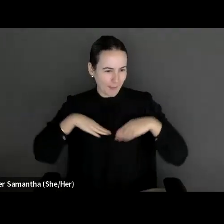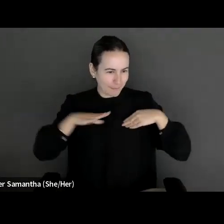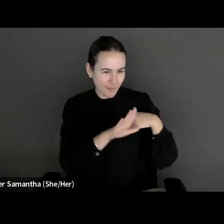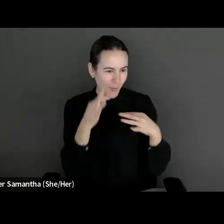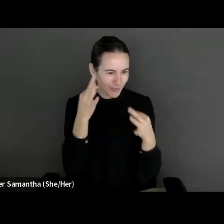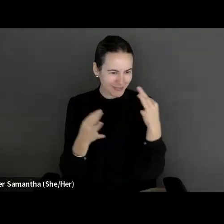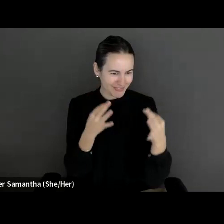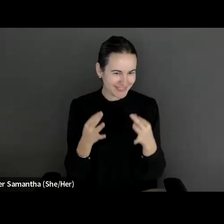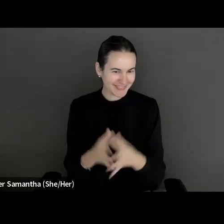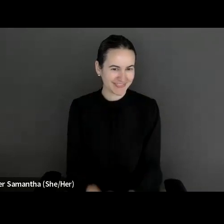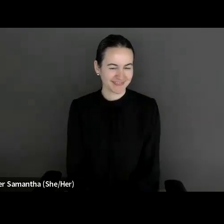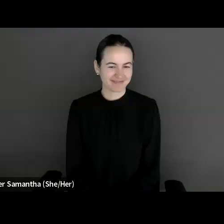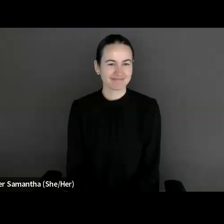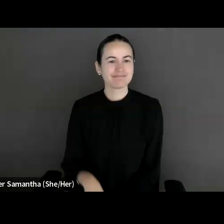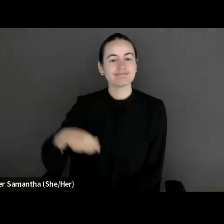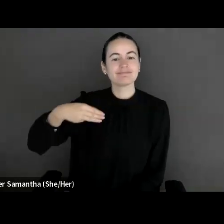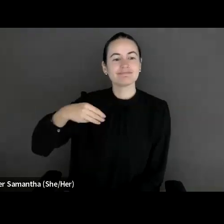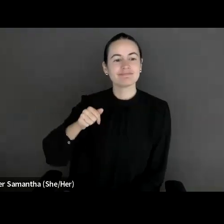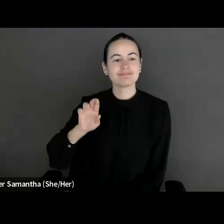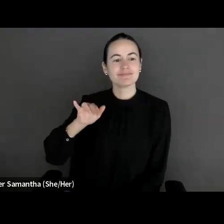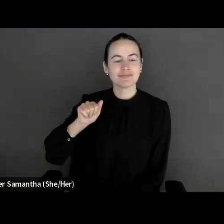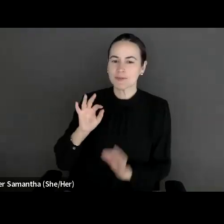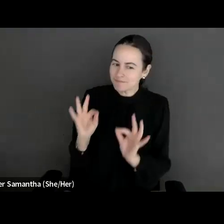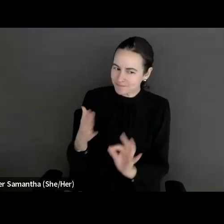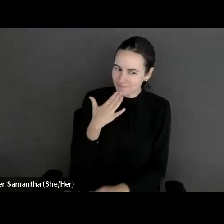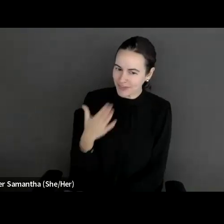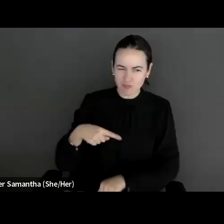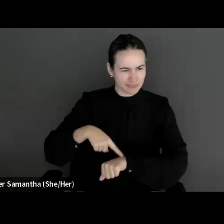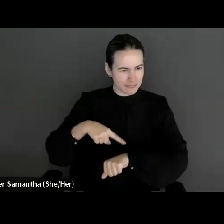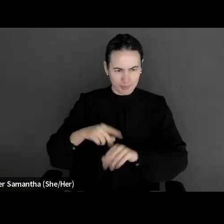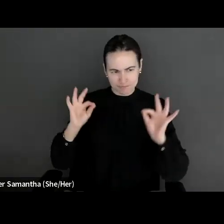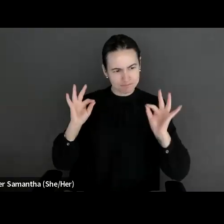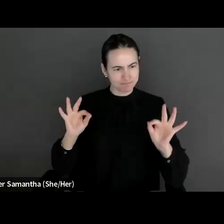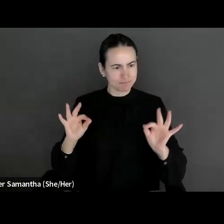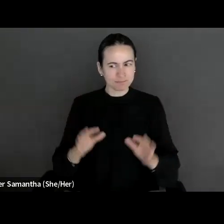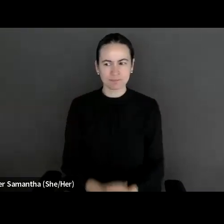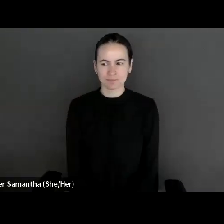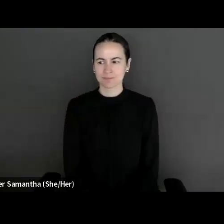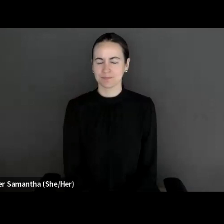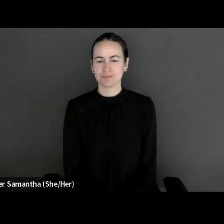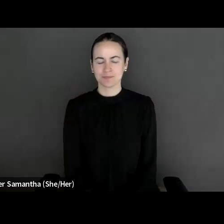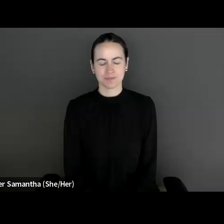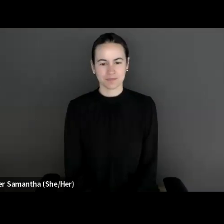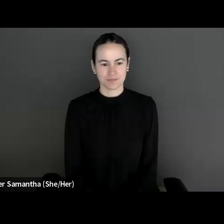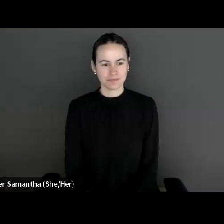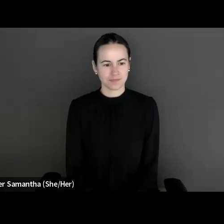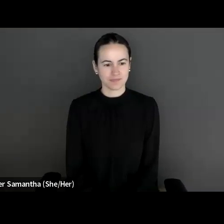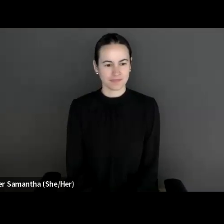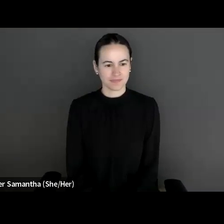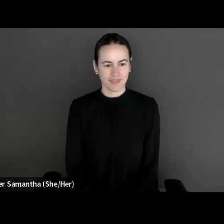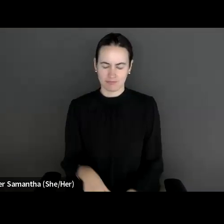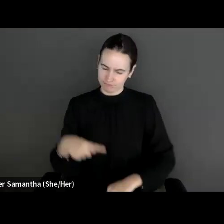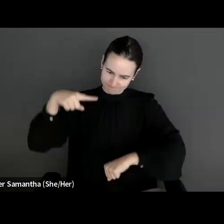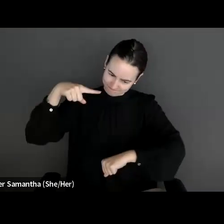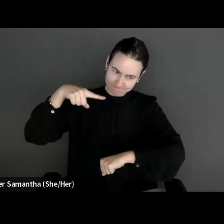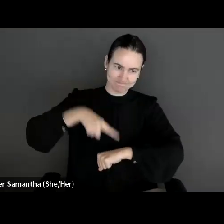Thank you. You haven't gone out of time at all. I would say you're exactly on the